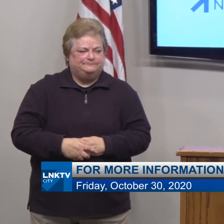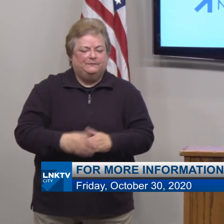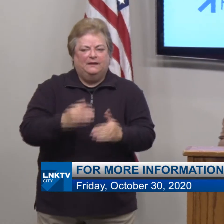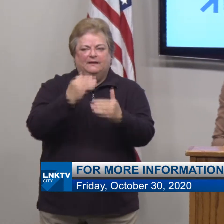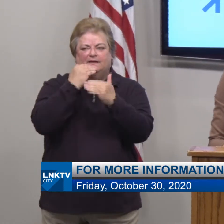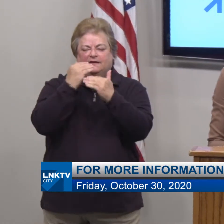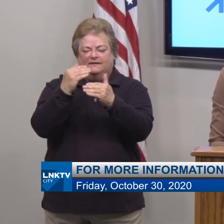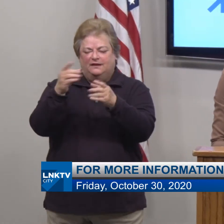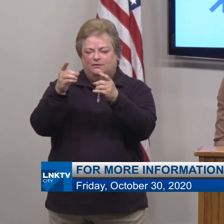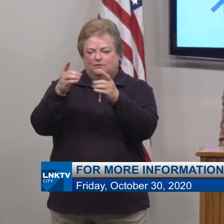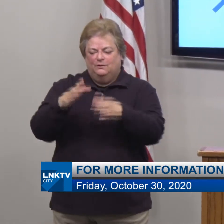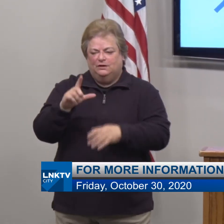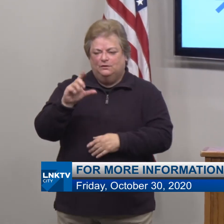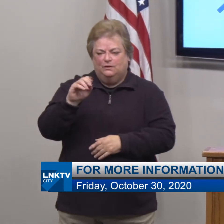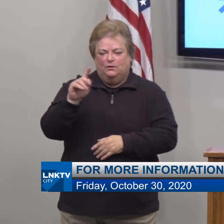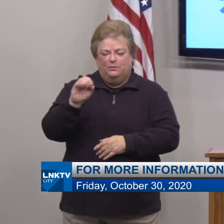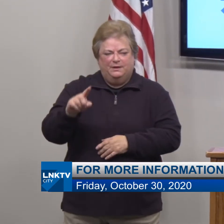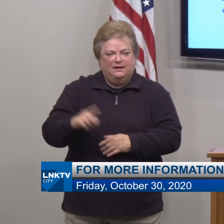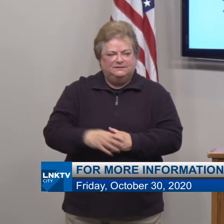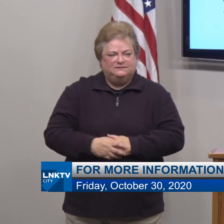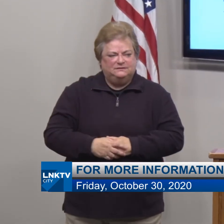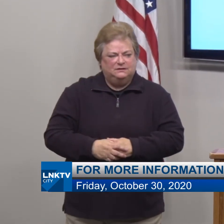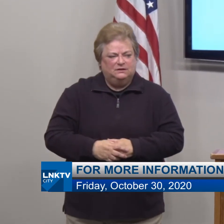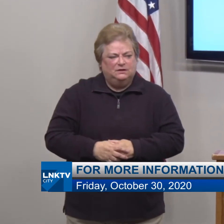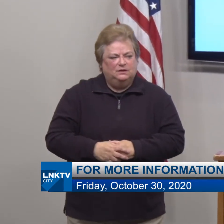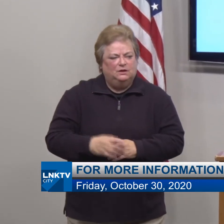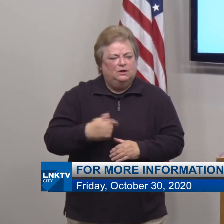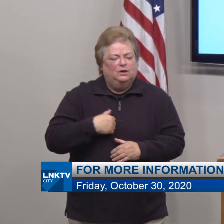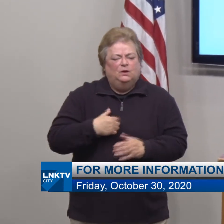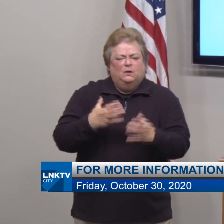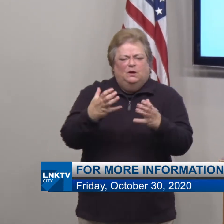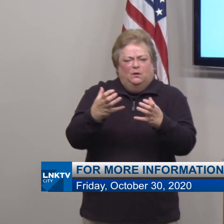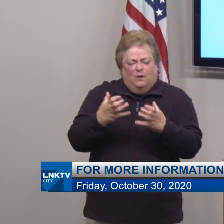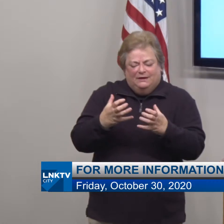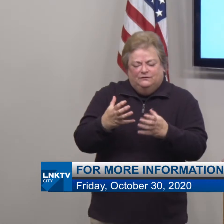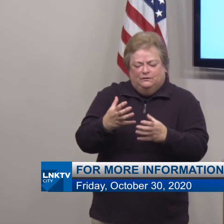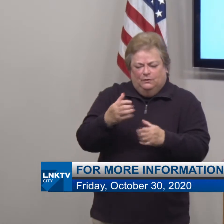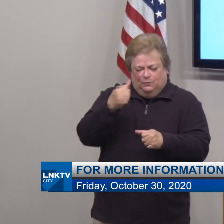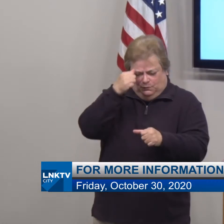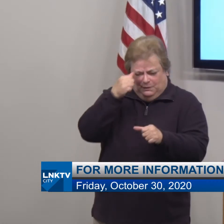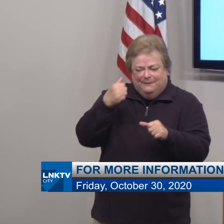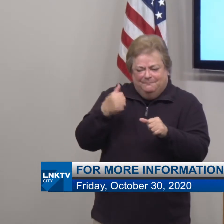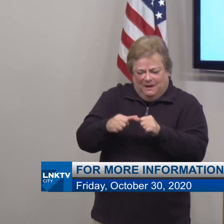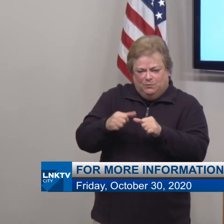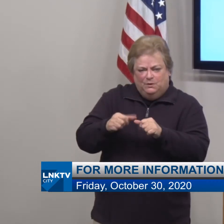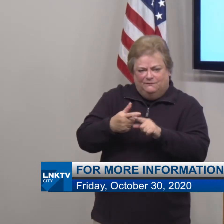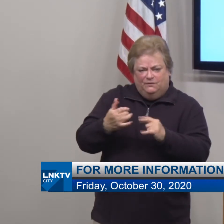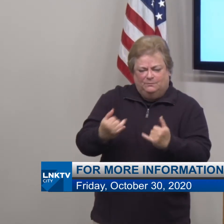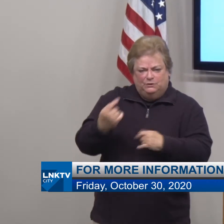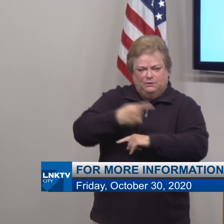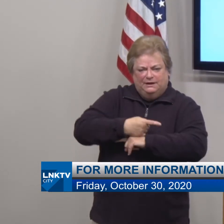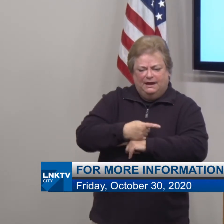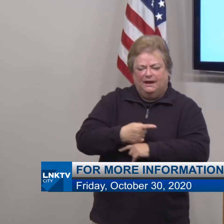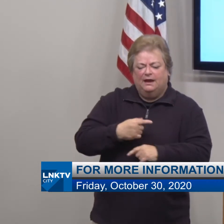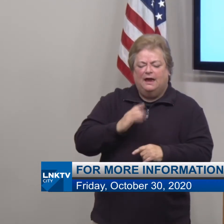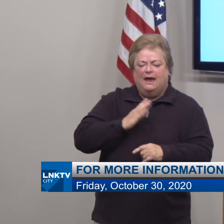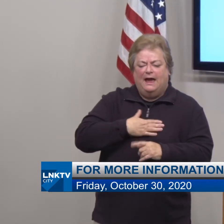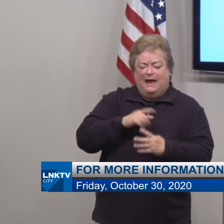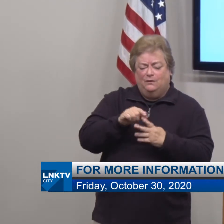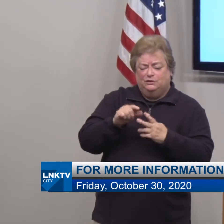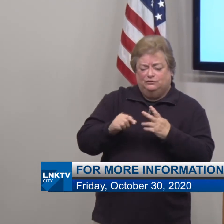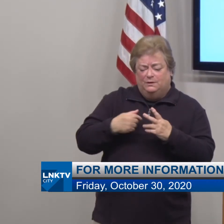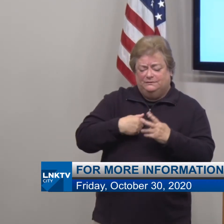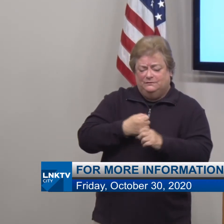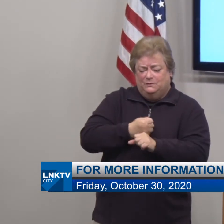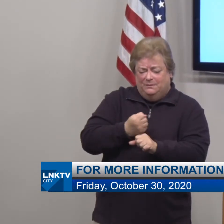Thank you, Director Lopez. What we want you to take away from today's briefing is that the choices we all make have an impact, and